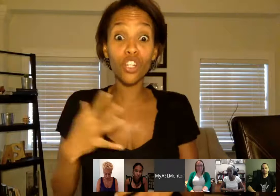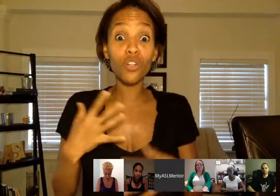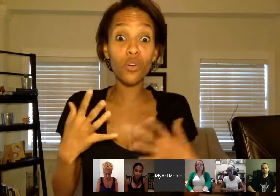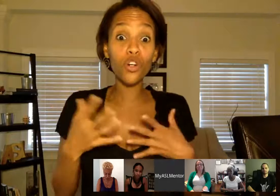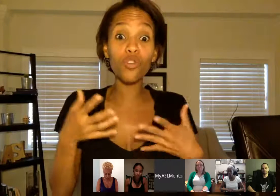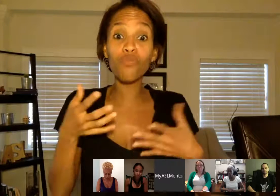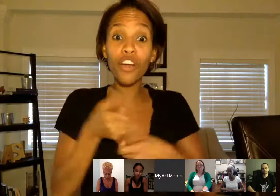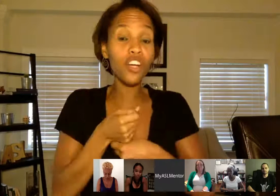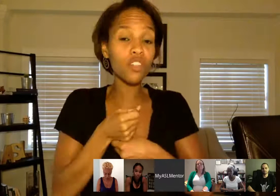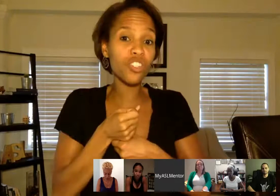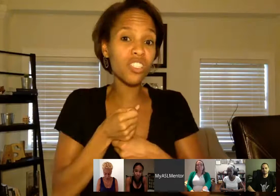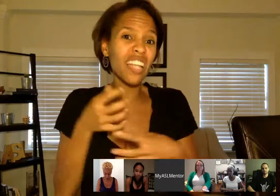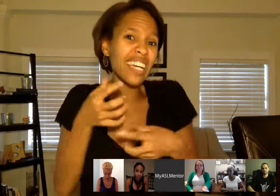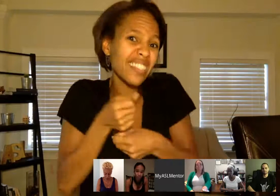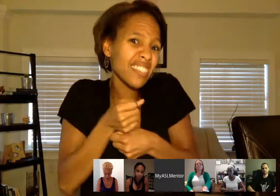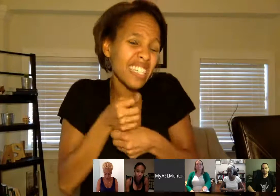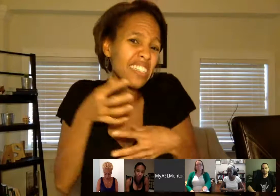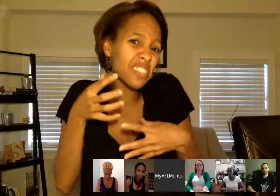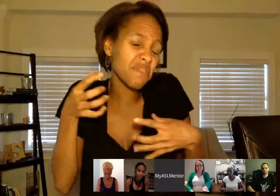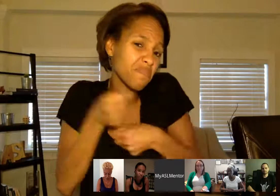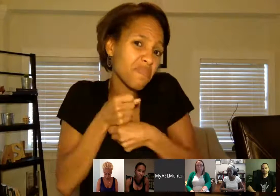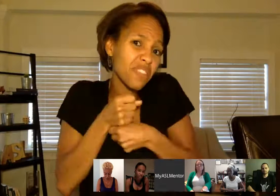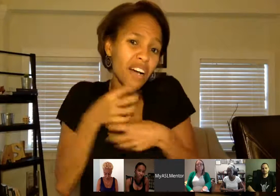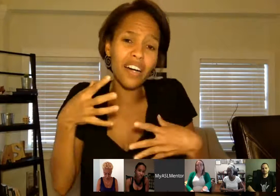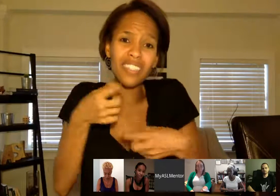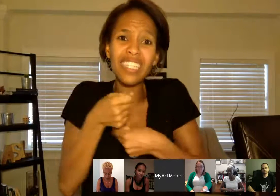of those could very just nicely,